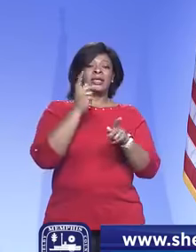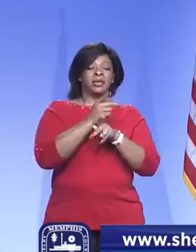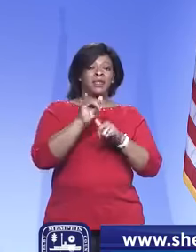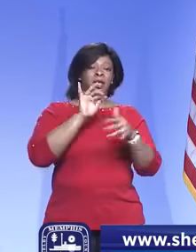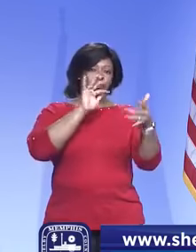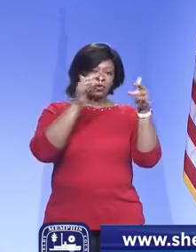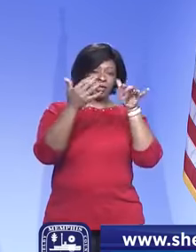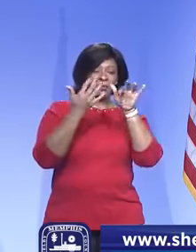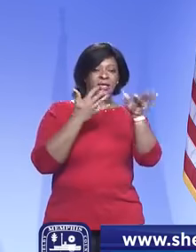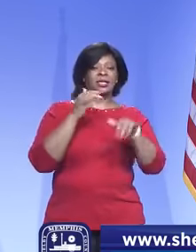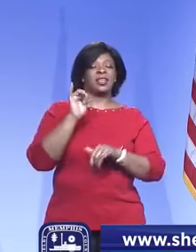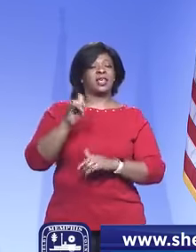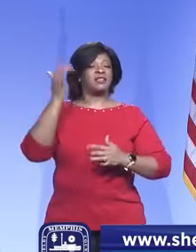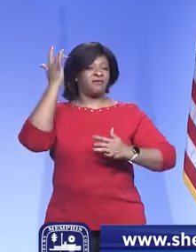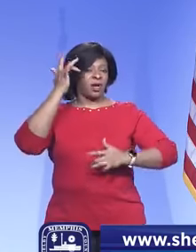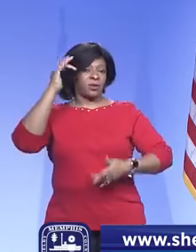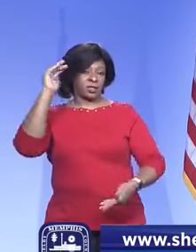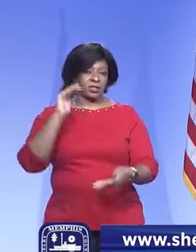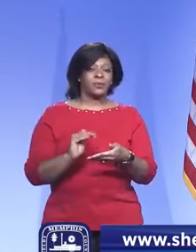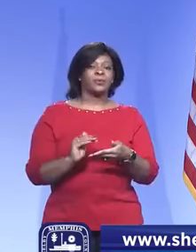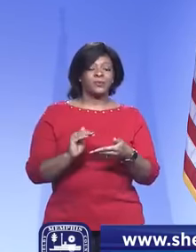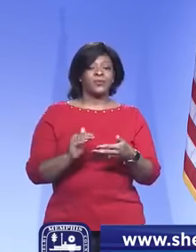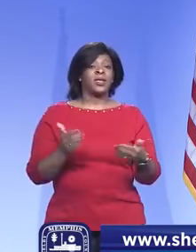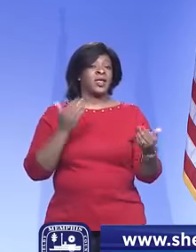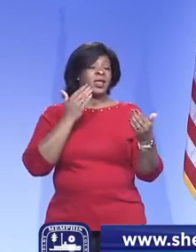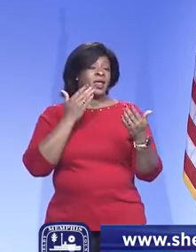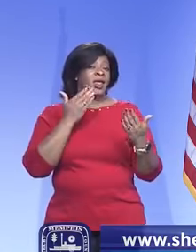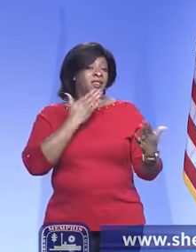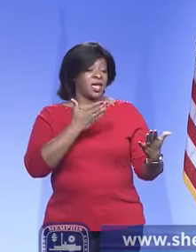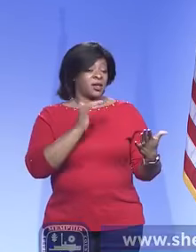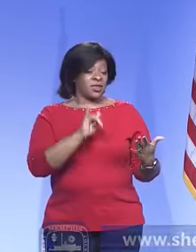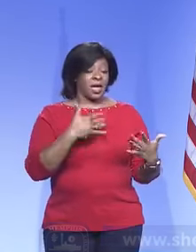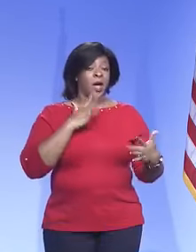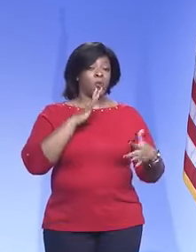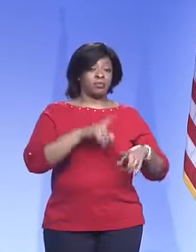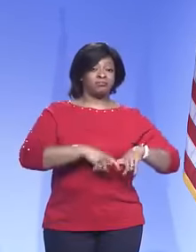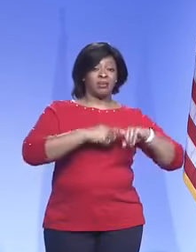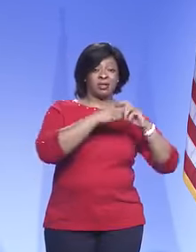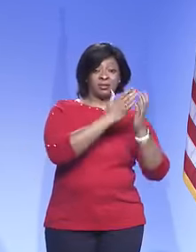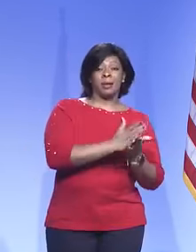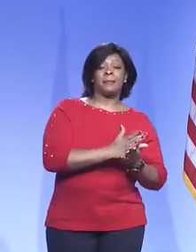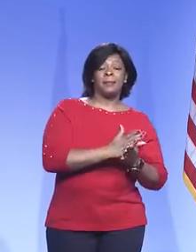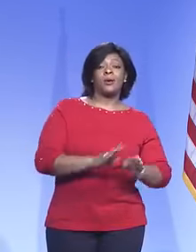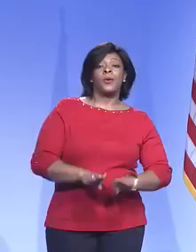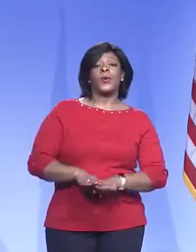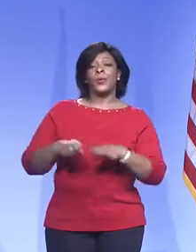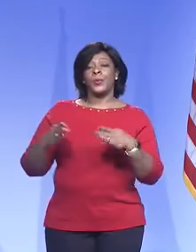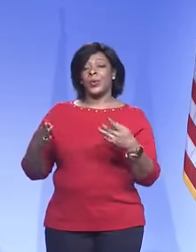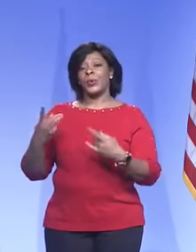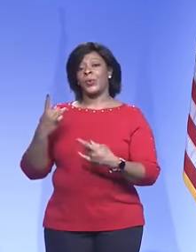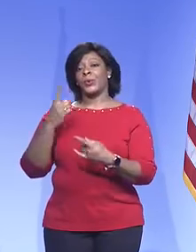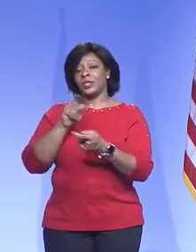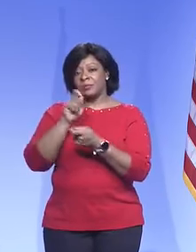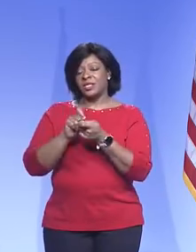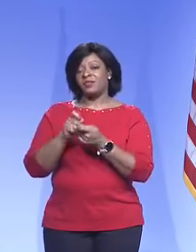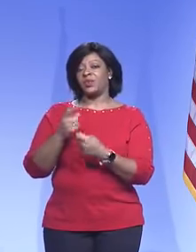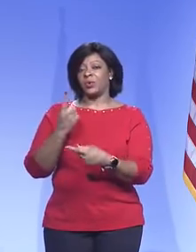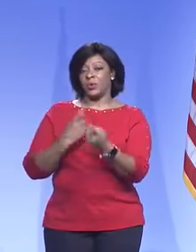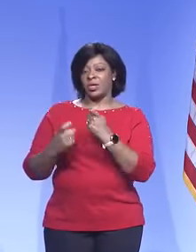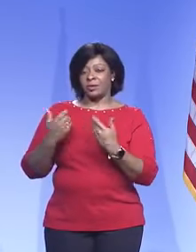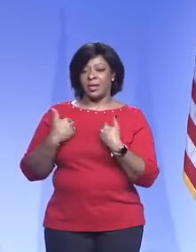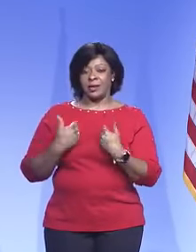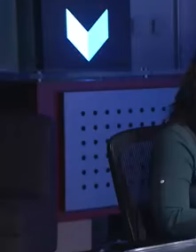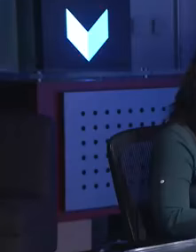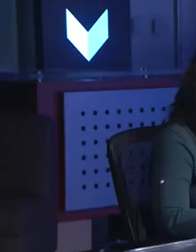transmission of this virus. I think with that, I will stop and entertain any specific questions you may